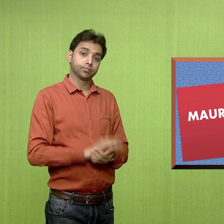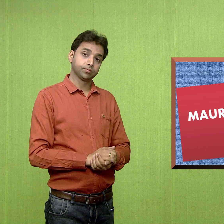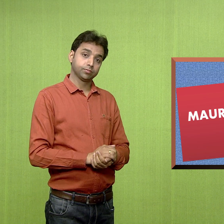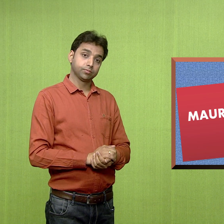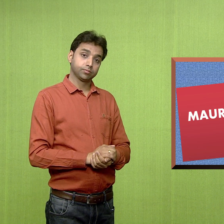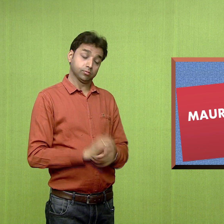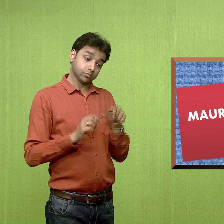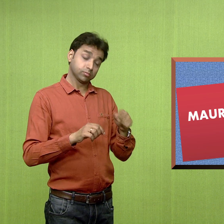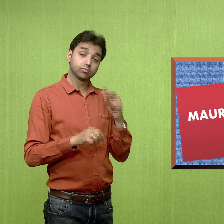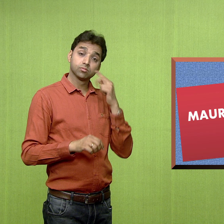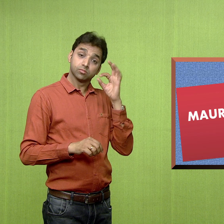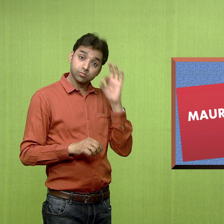It is important to understand